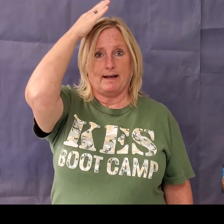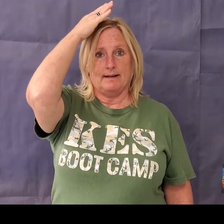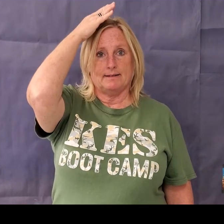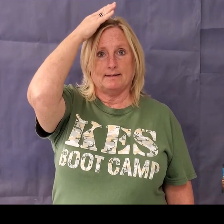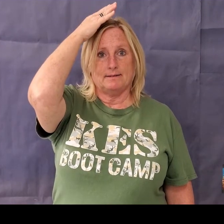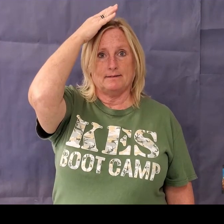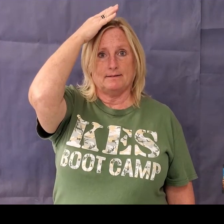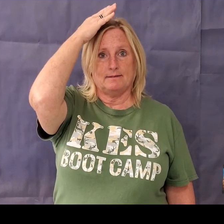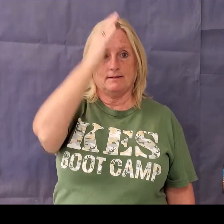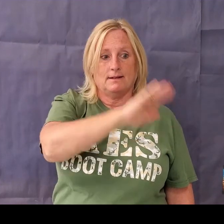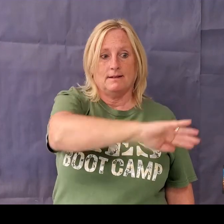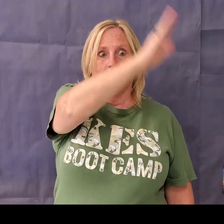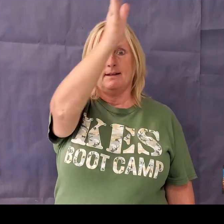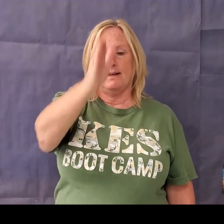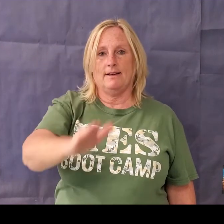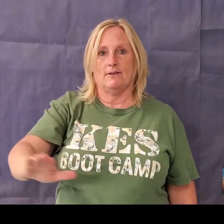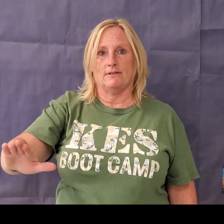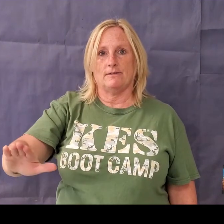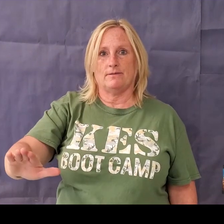Hat. Hill.